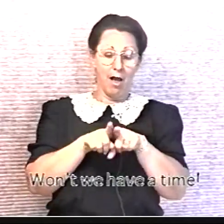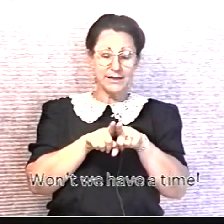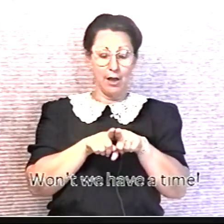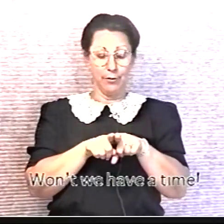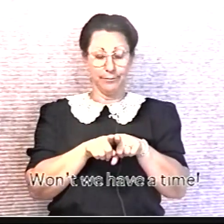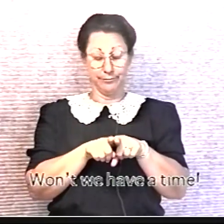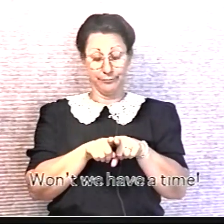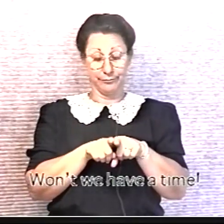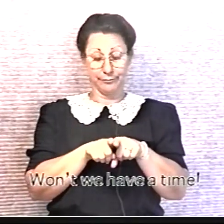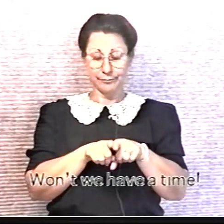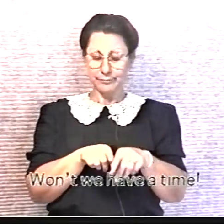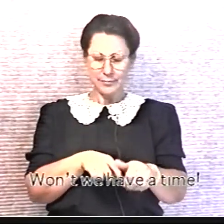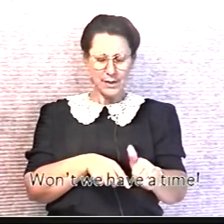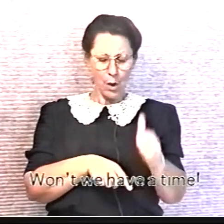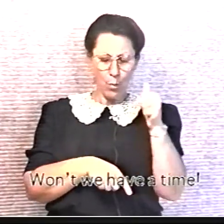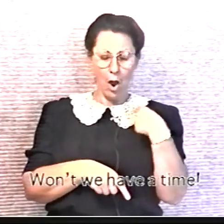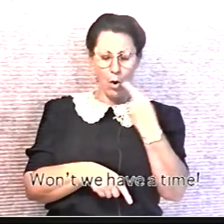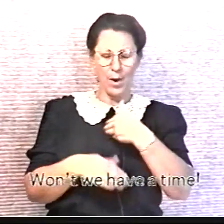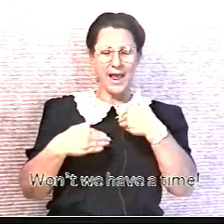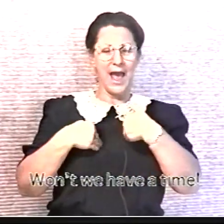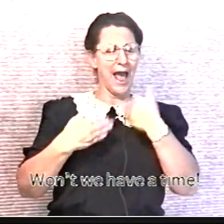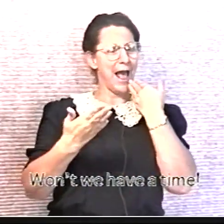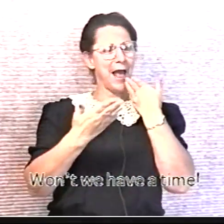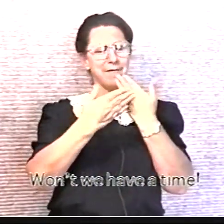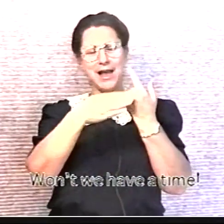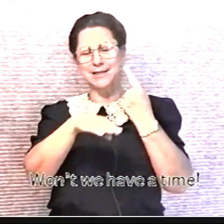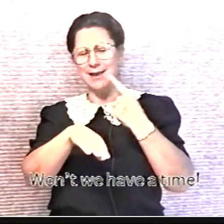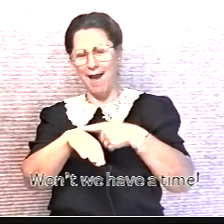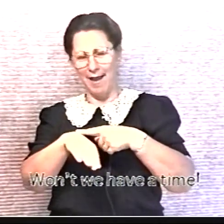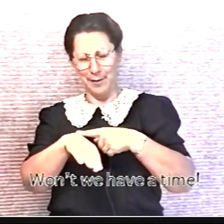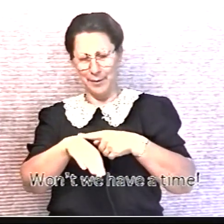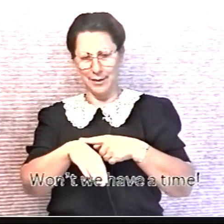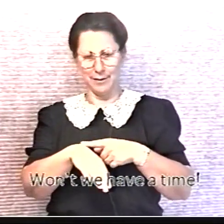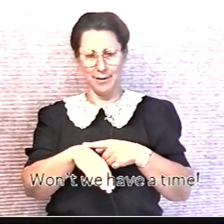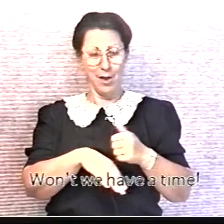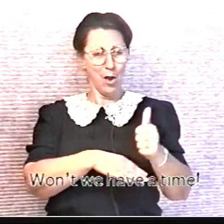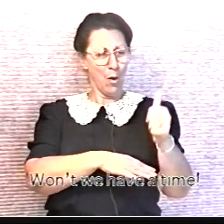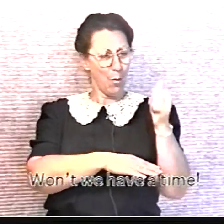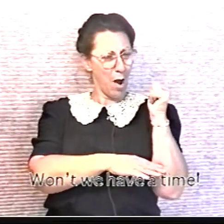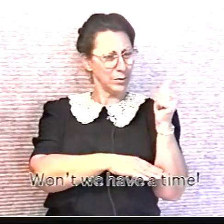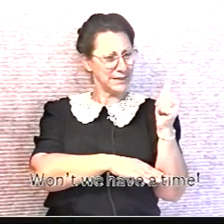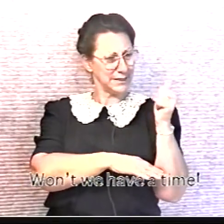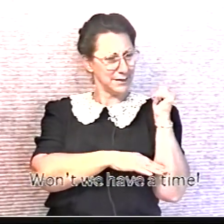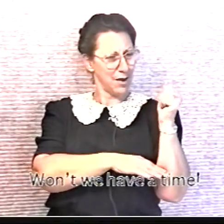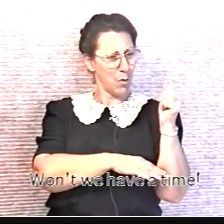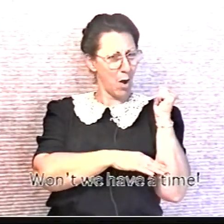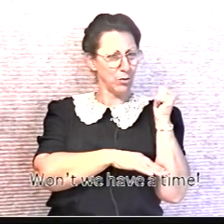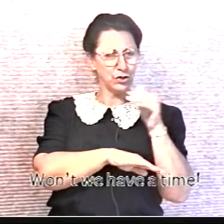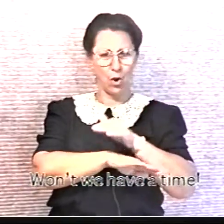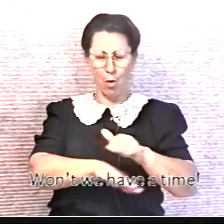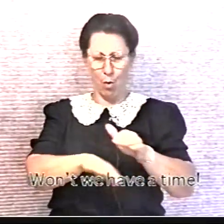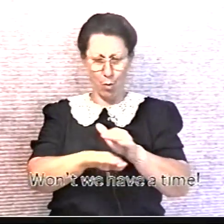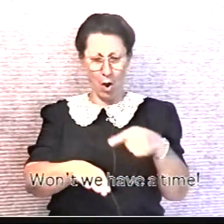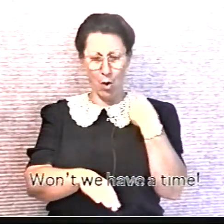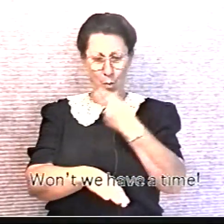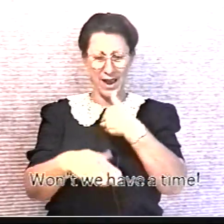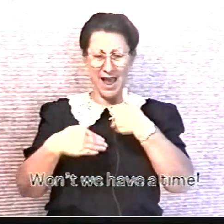Also, won't we have a time? Won't, or won't we have